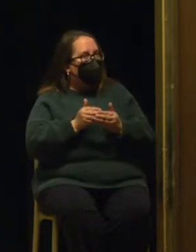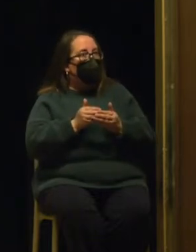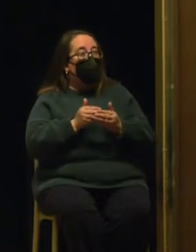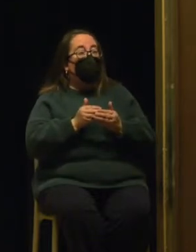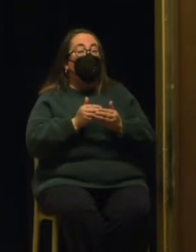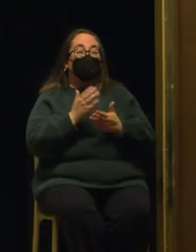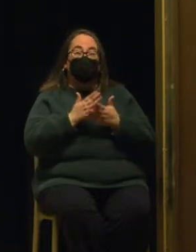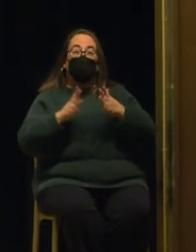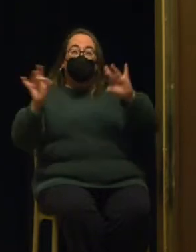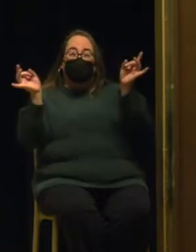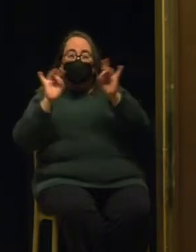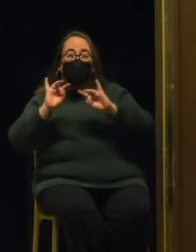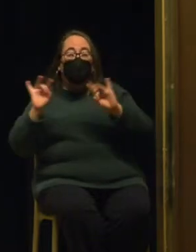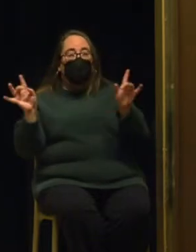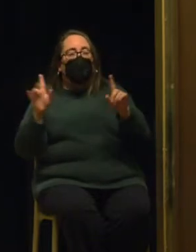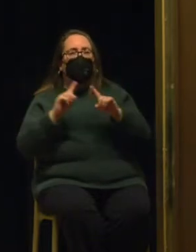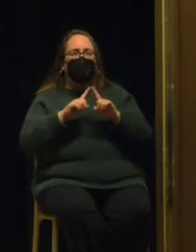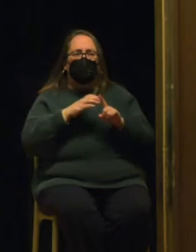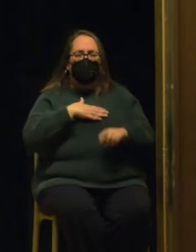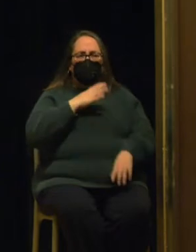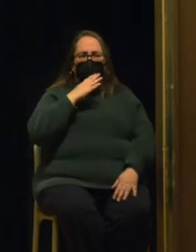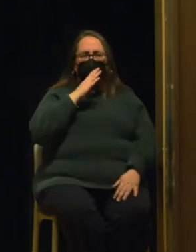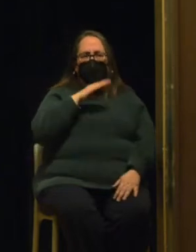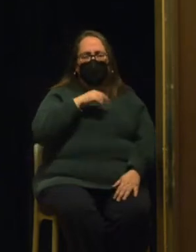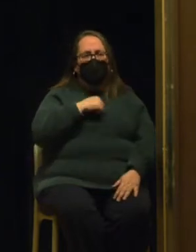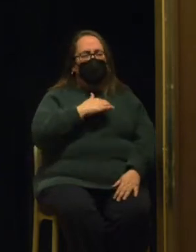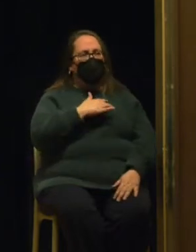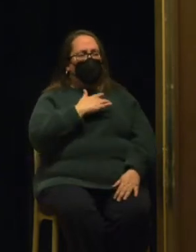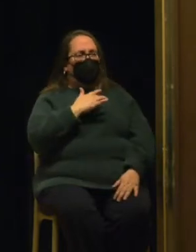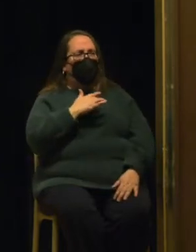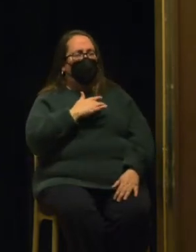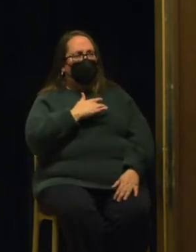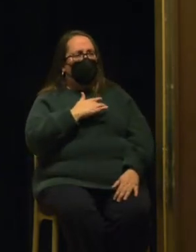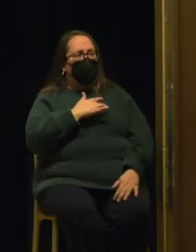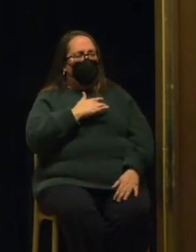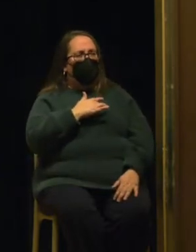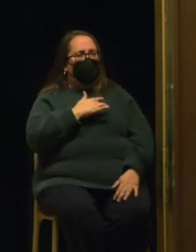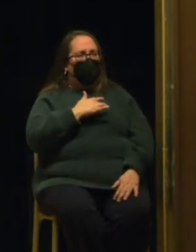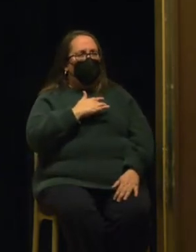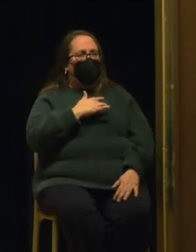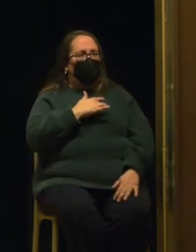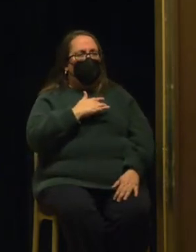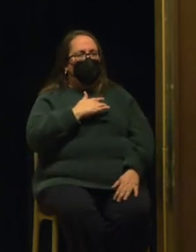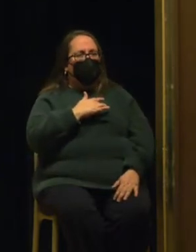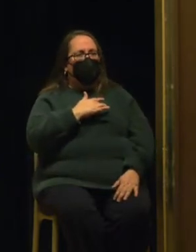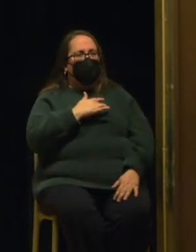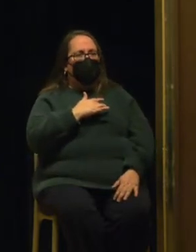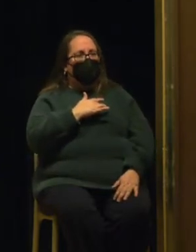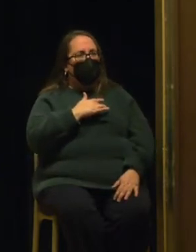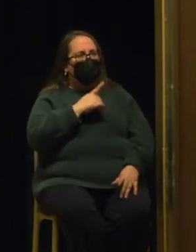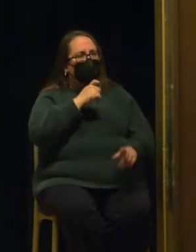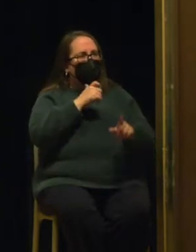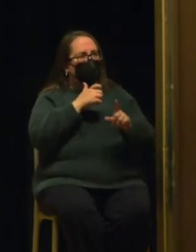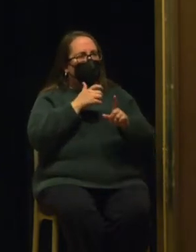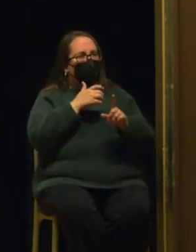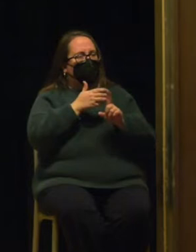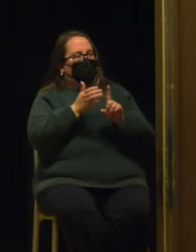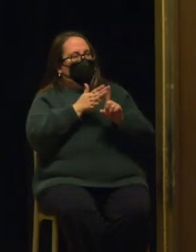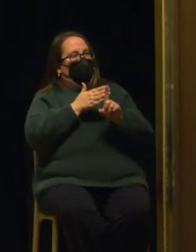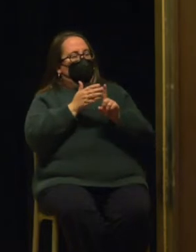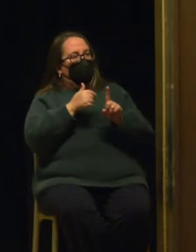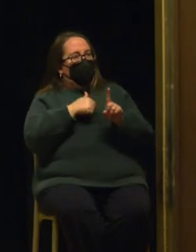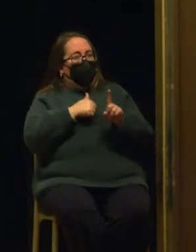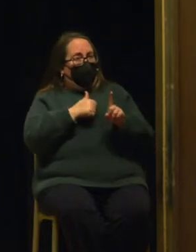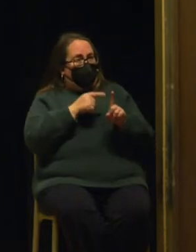horrific as some of those were, but I still felt like I was being manipulated by a person